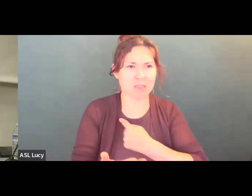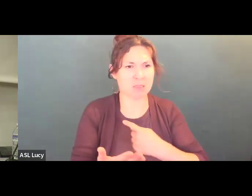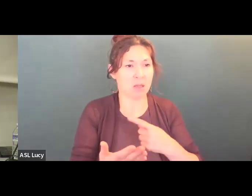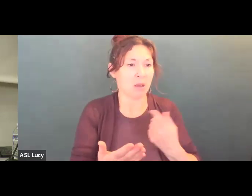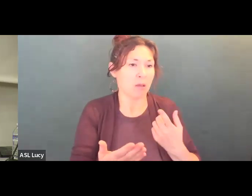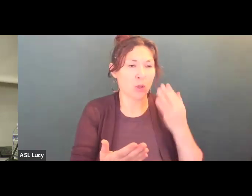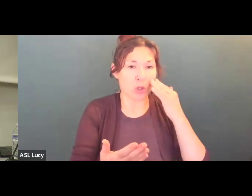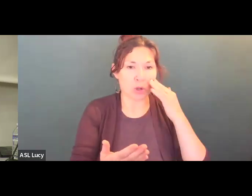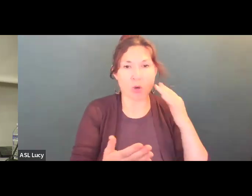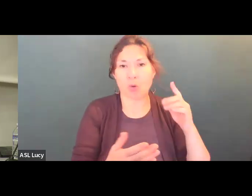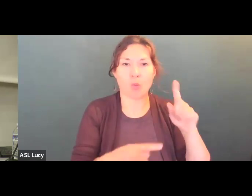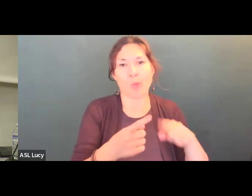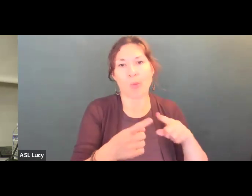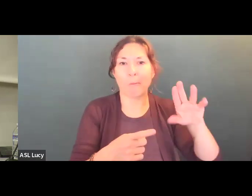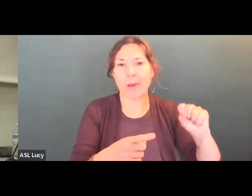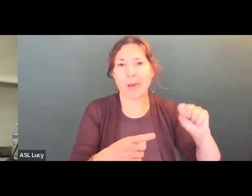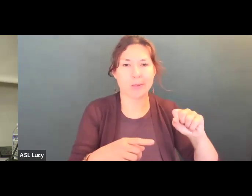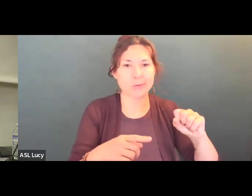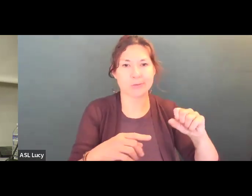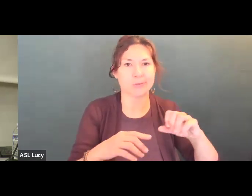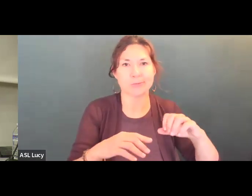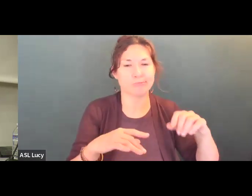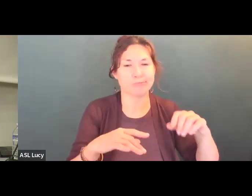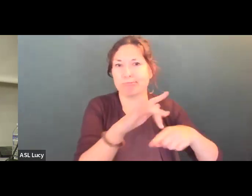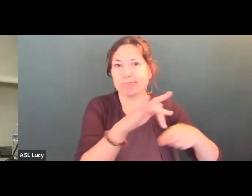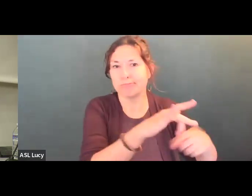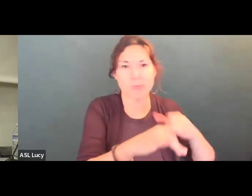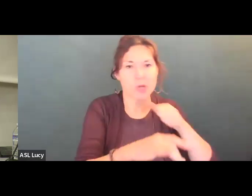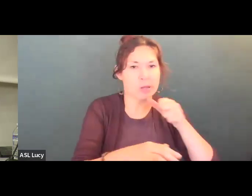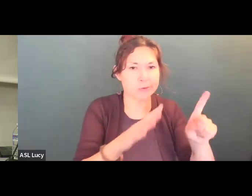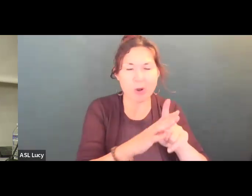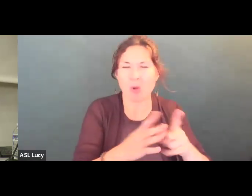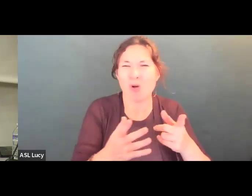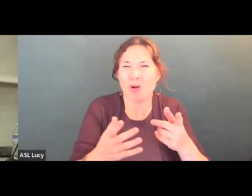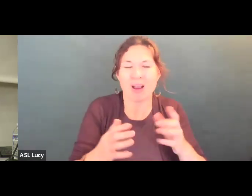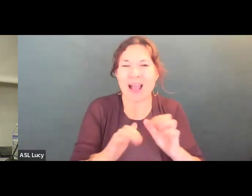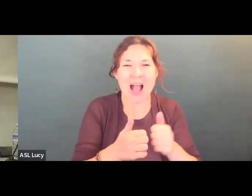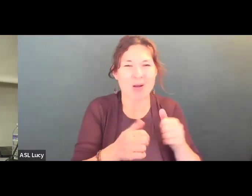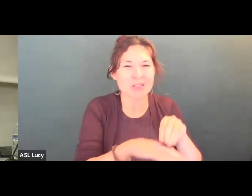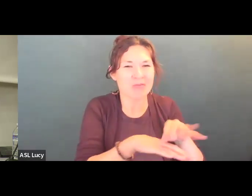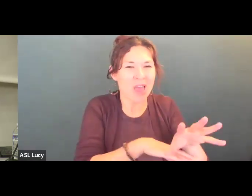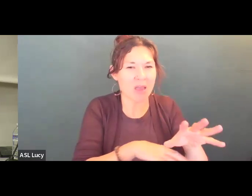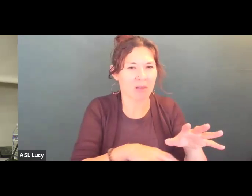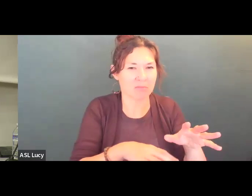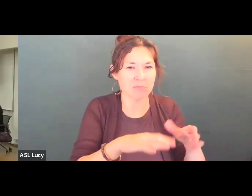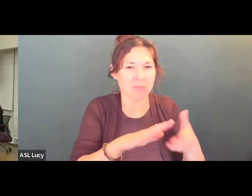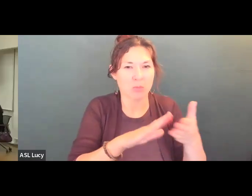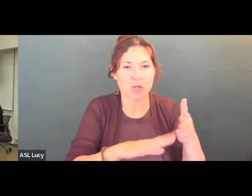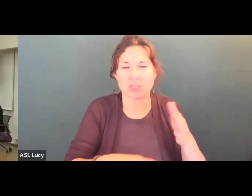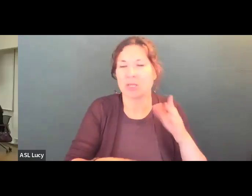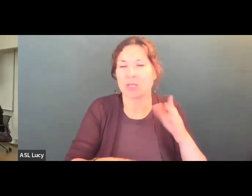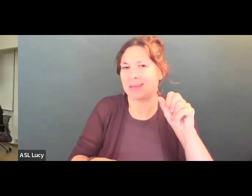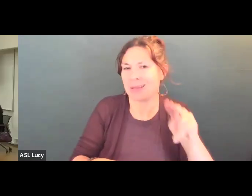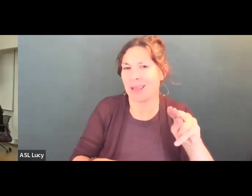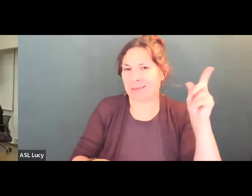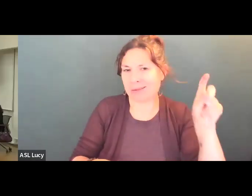parent-facing tool, but then just for the internal mechanics for the operation, how does that all? Yes, as together? Dan comes up, I'll share my thoughts on it. I